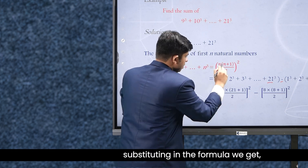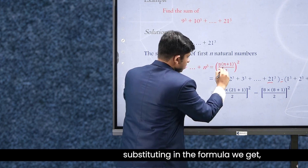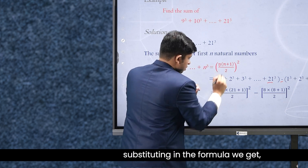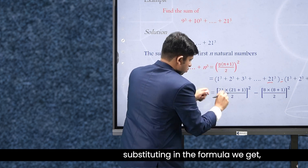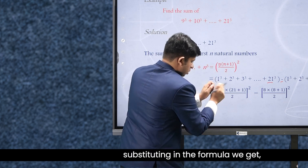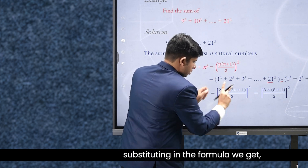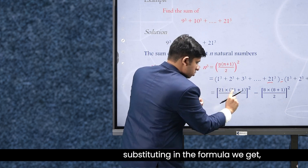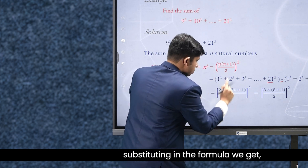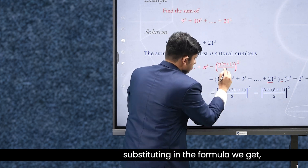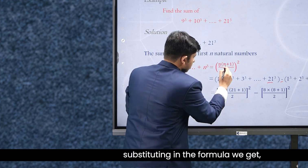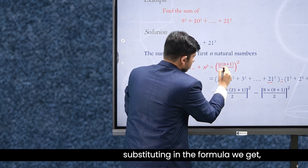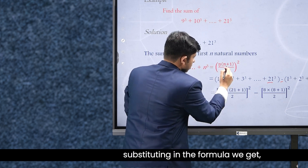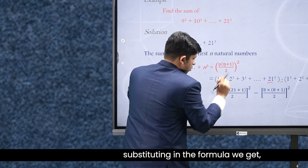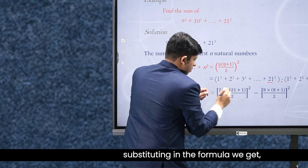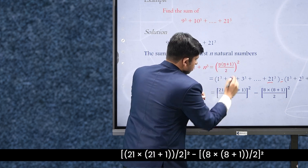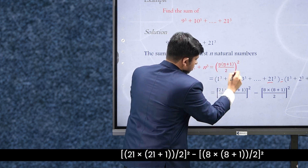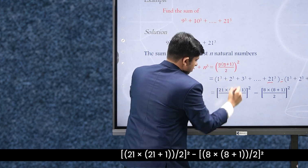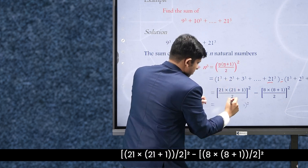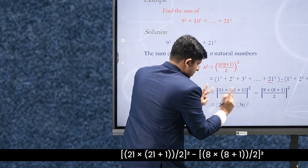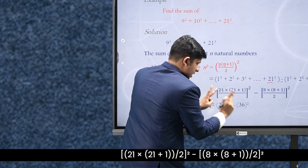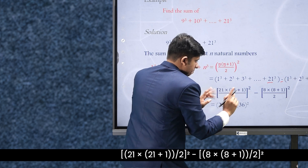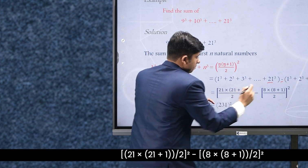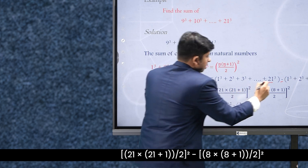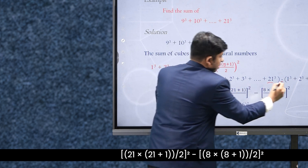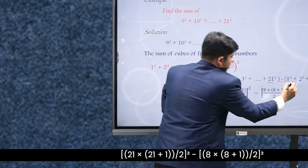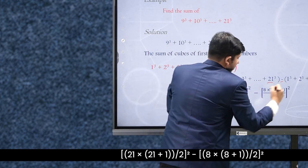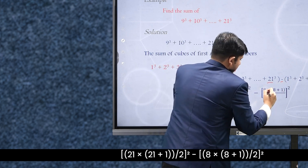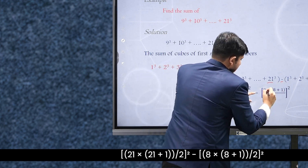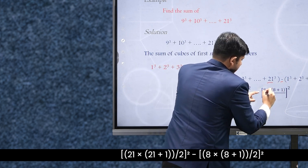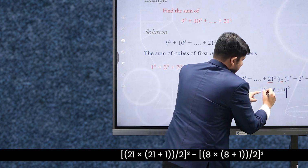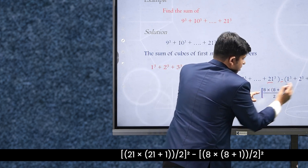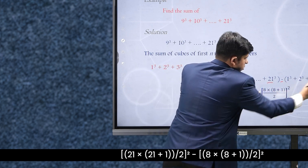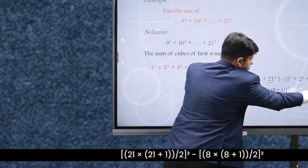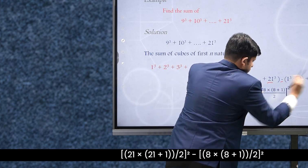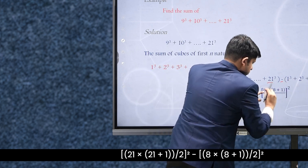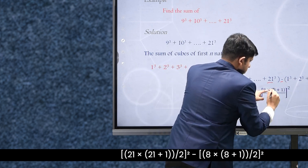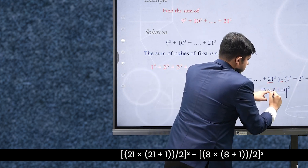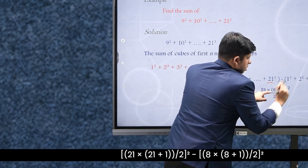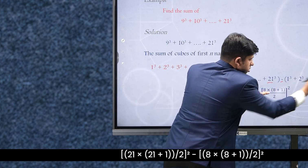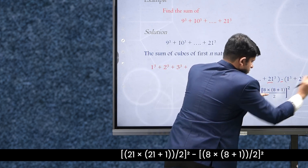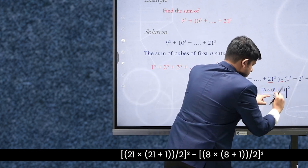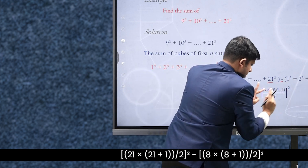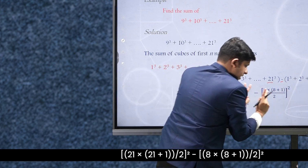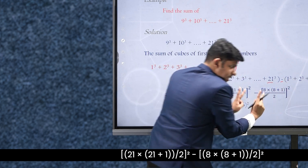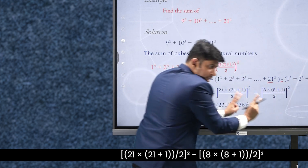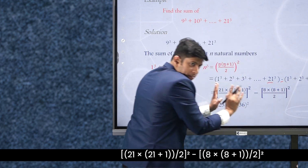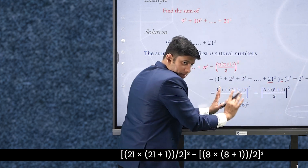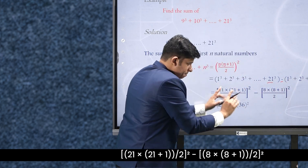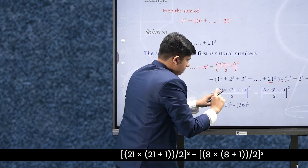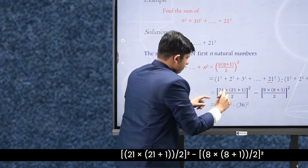Substituting n value in the formula, we get 21 into 21 plus 1 by 2 whole square minus